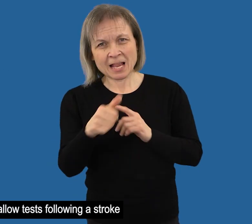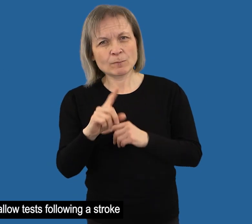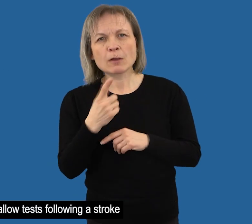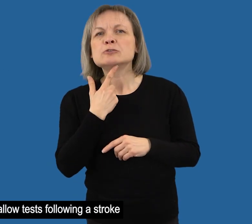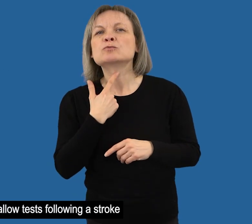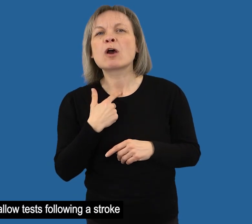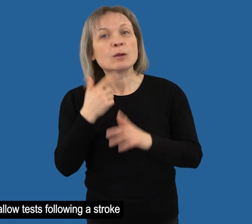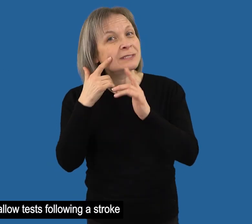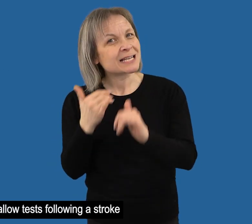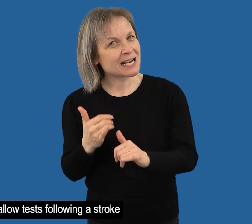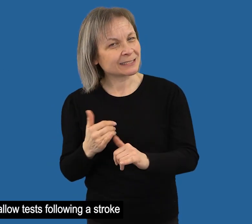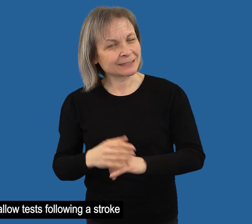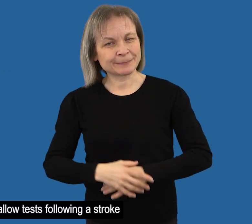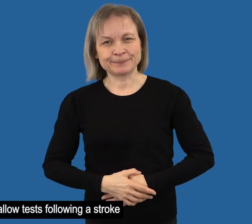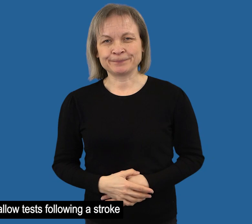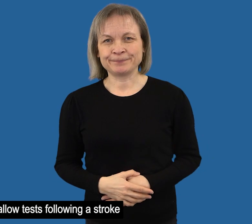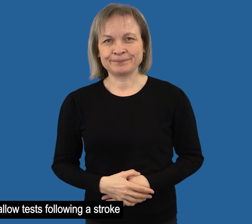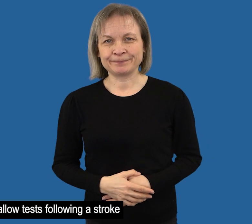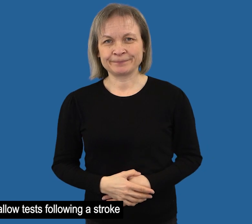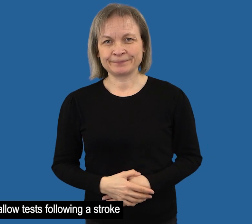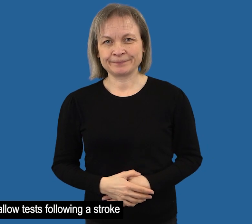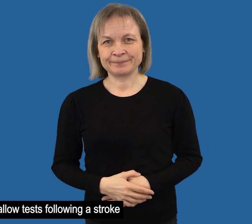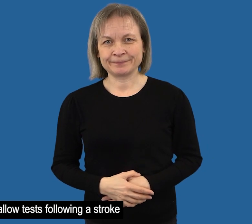Swallow tests following a stroke.